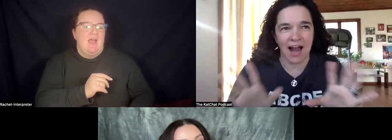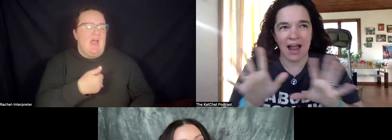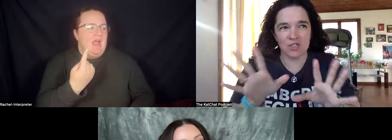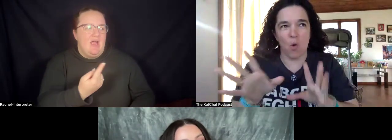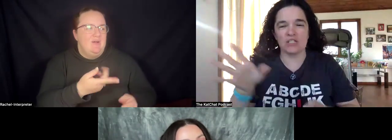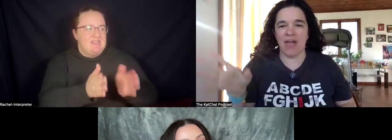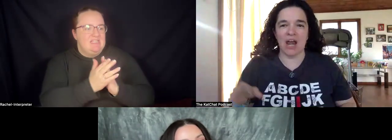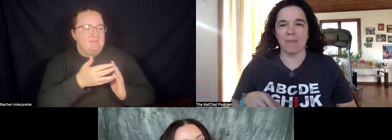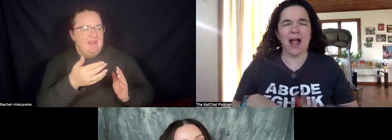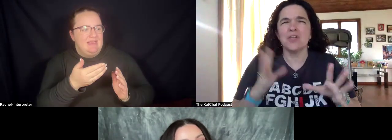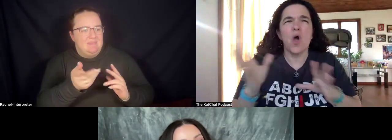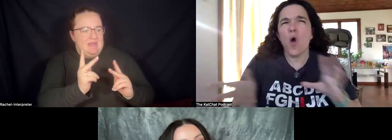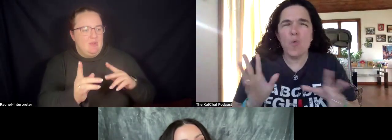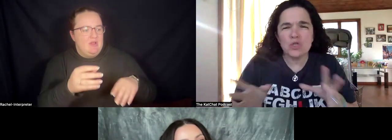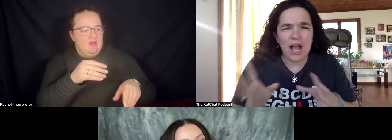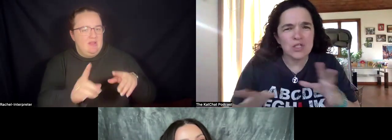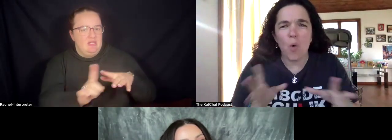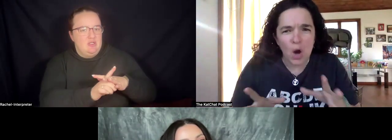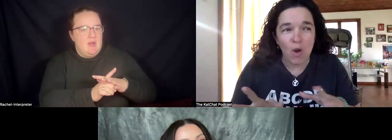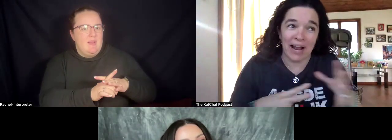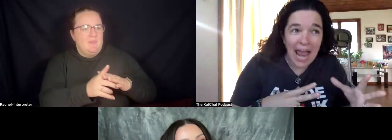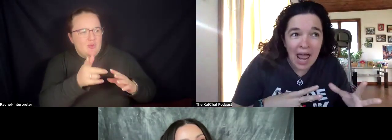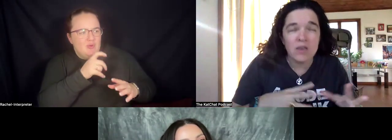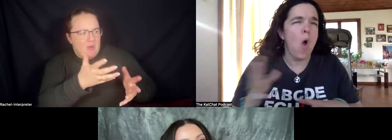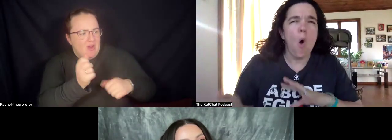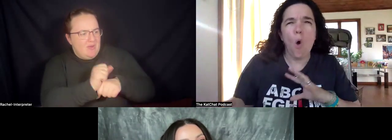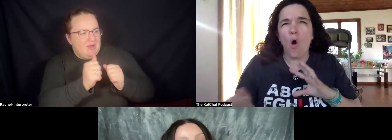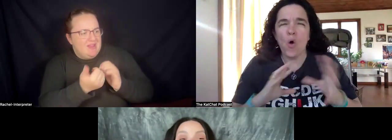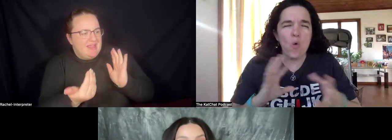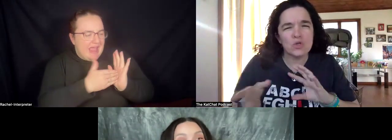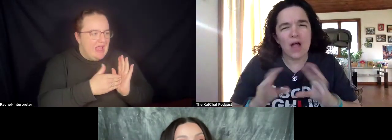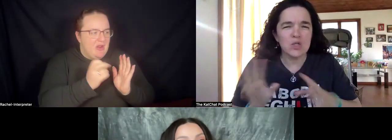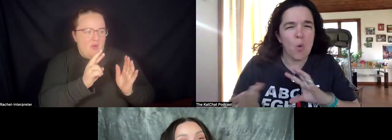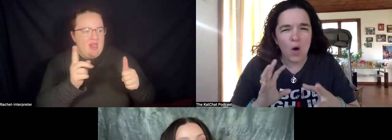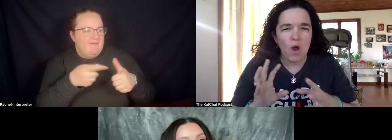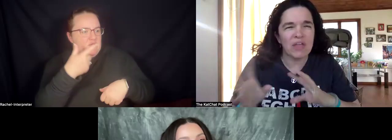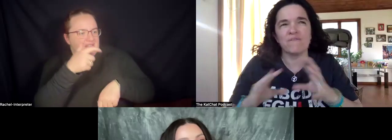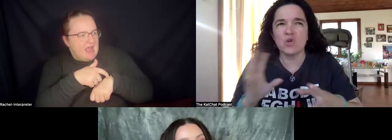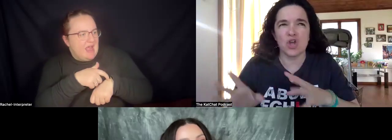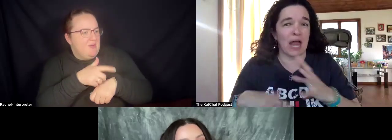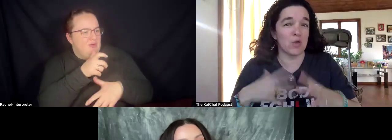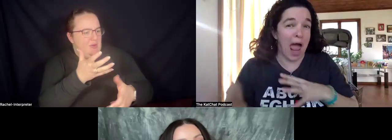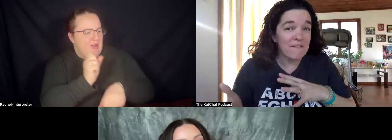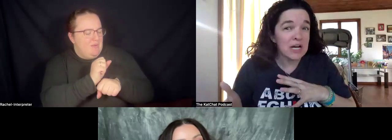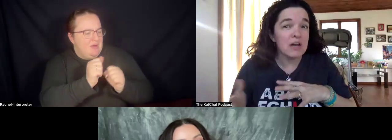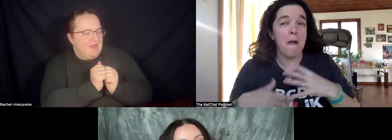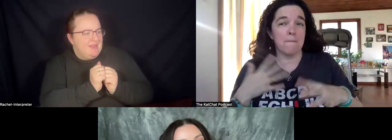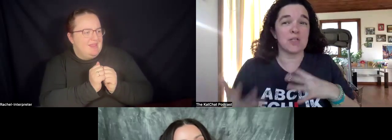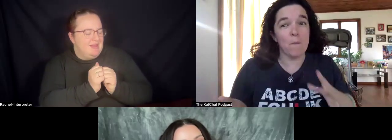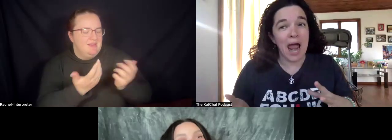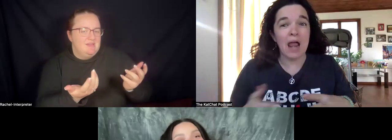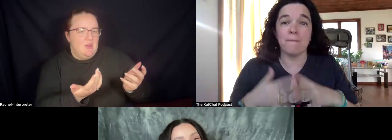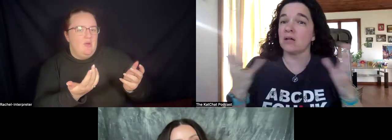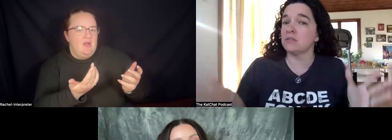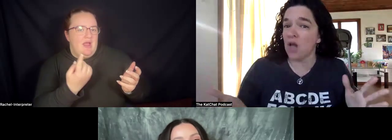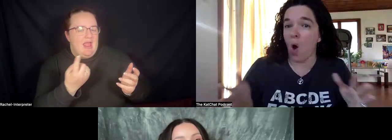guys, like, toward the end of the podcast, who would you like to work with again? Or who would you like to work with in the future that you haven't, but